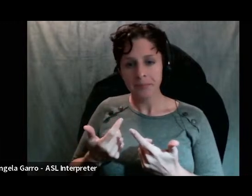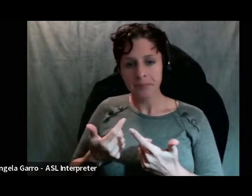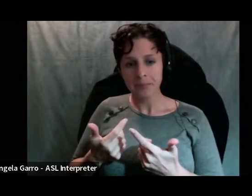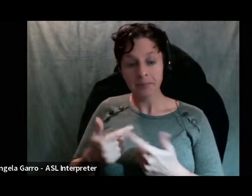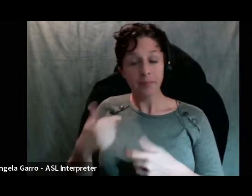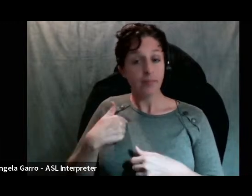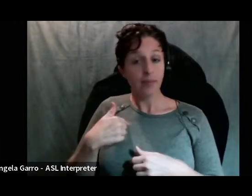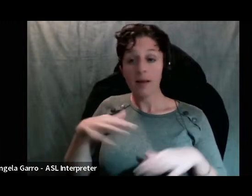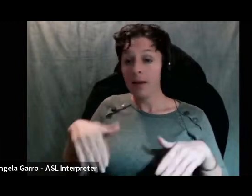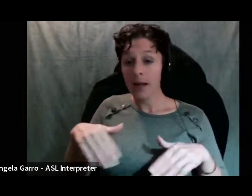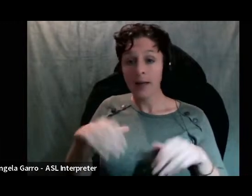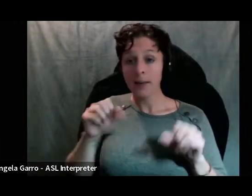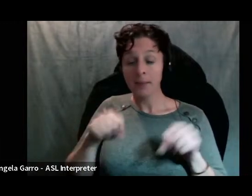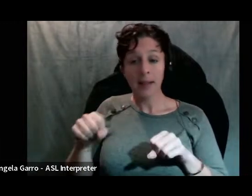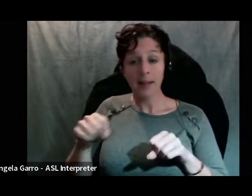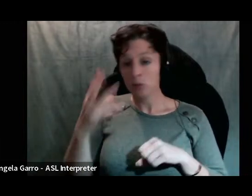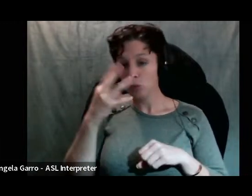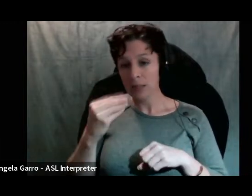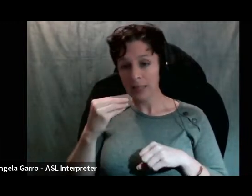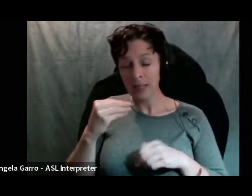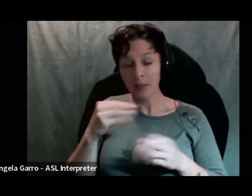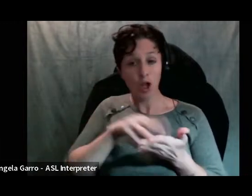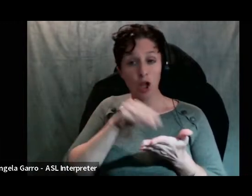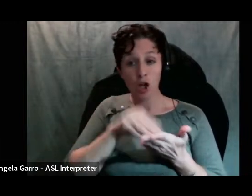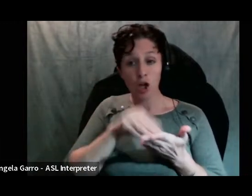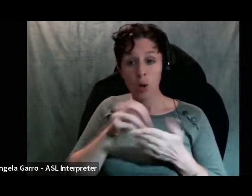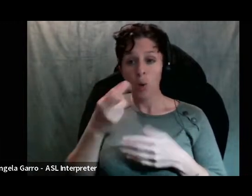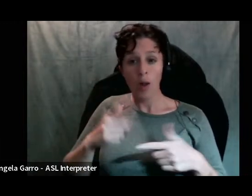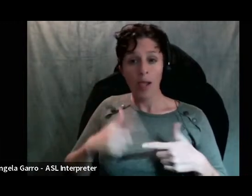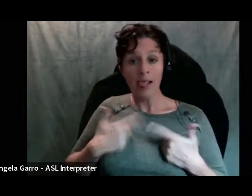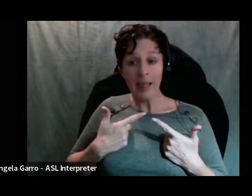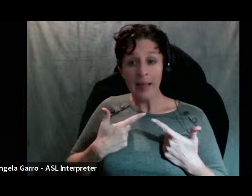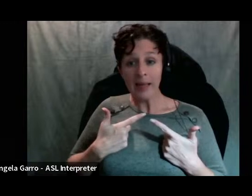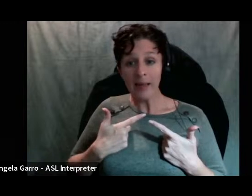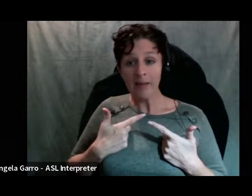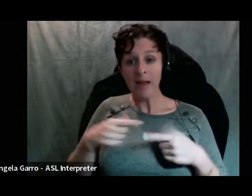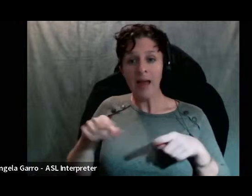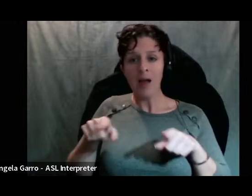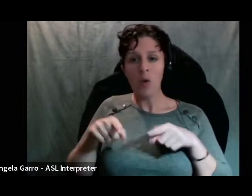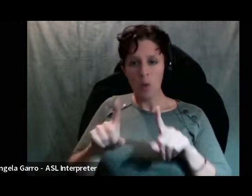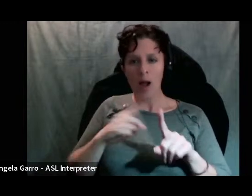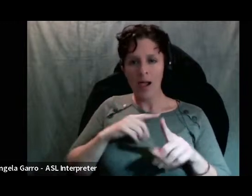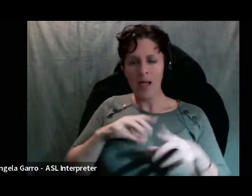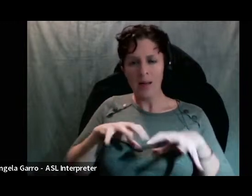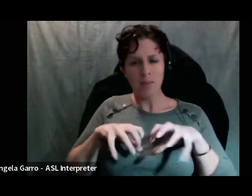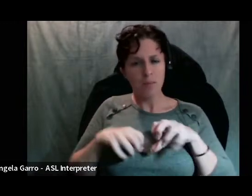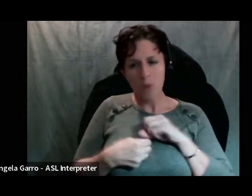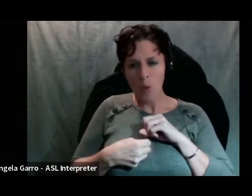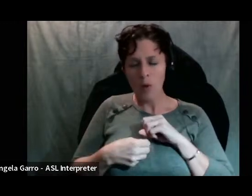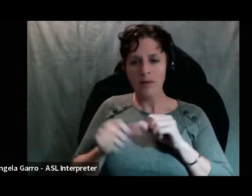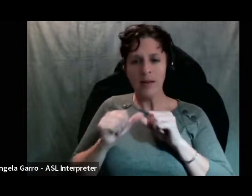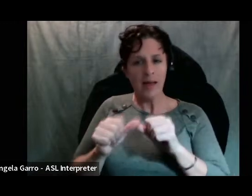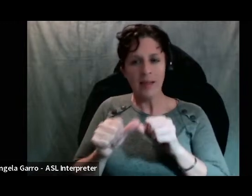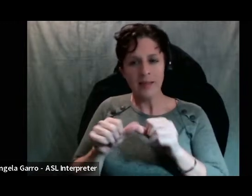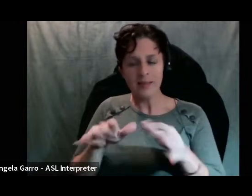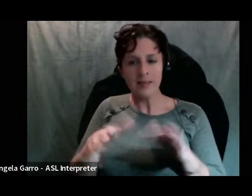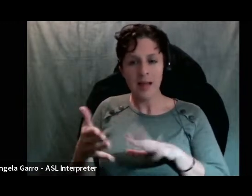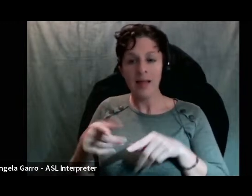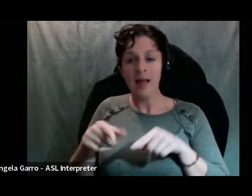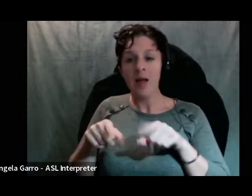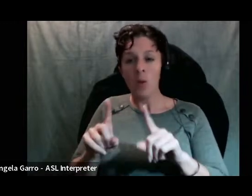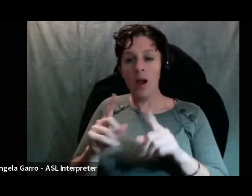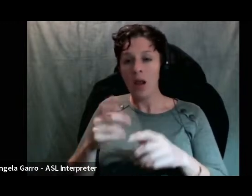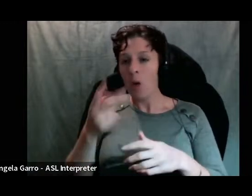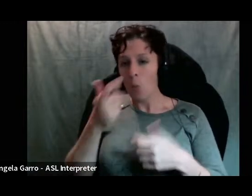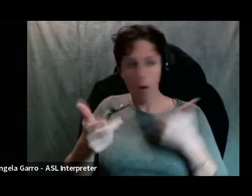I have not been able to sleep, learn, or live, frankly, as I mourn the seemingly endless death, and as I watch everyone